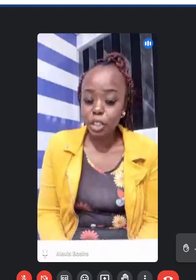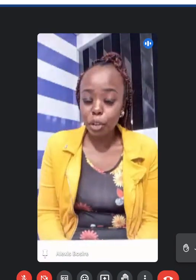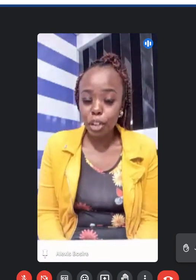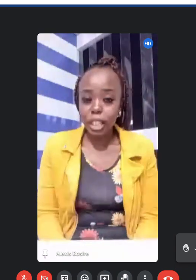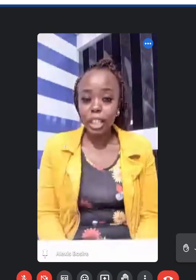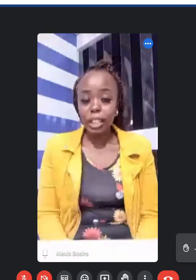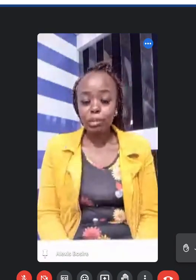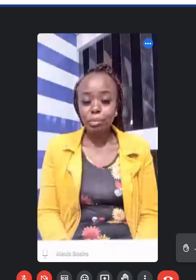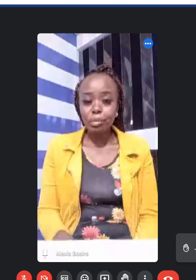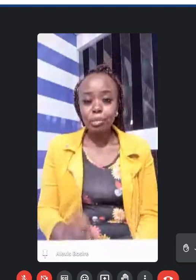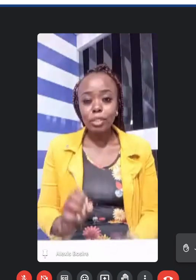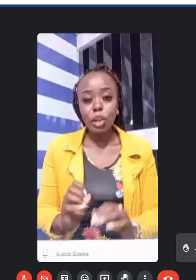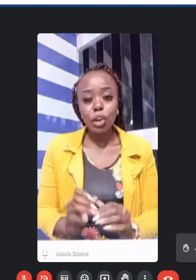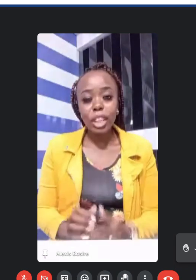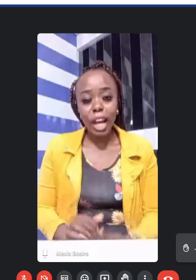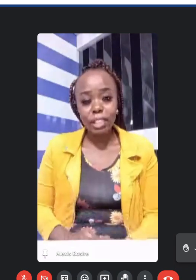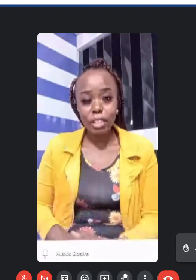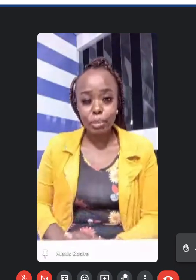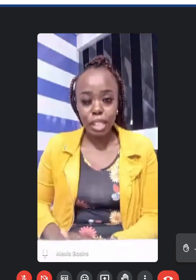Video on